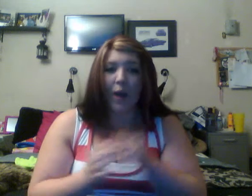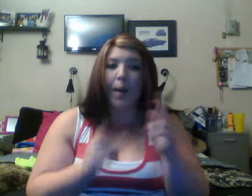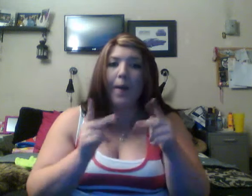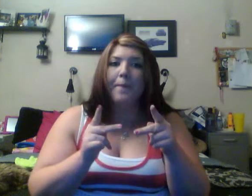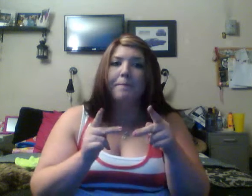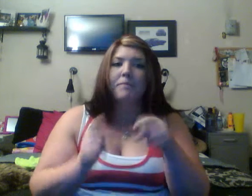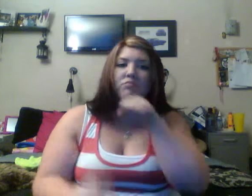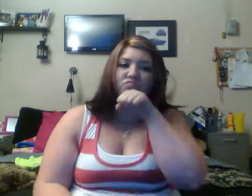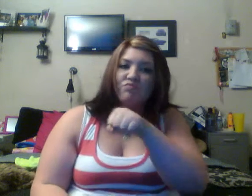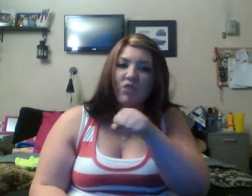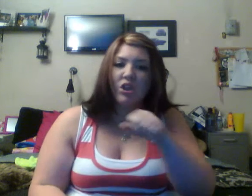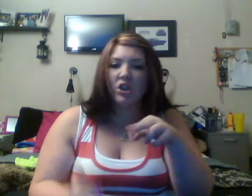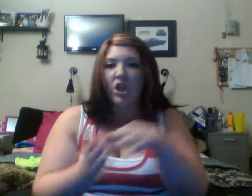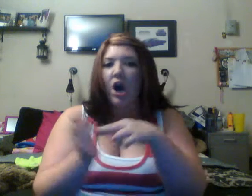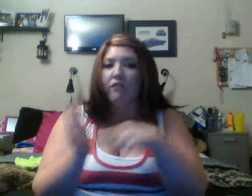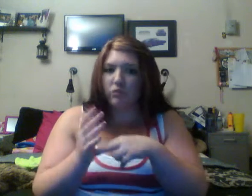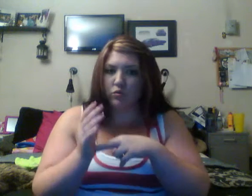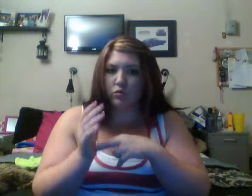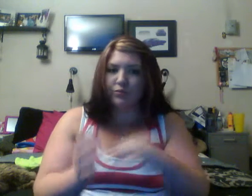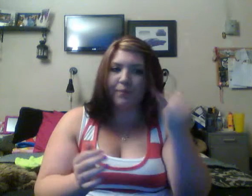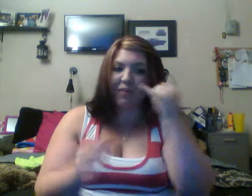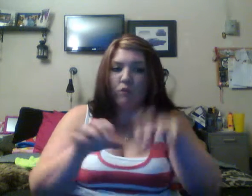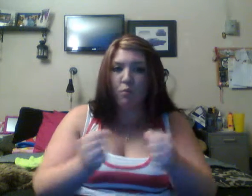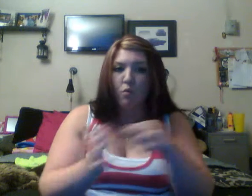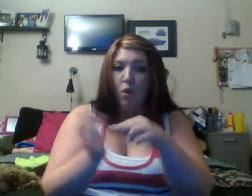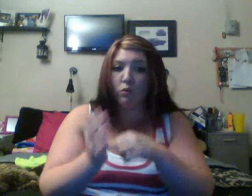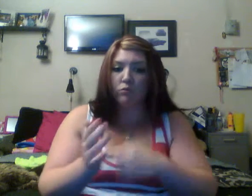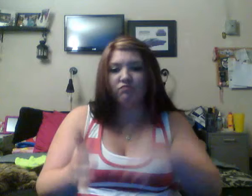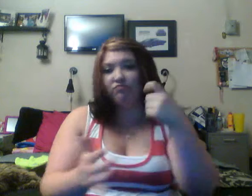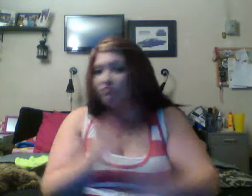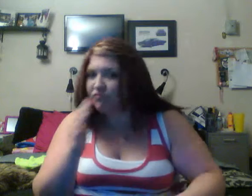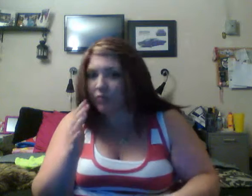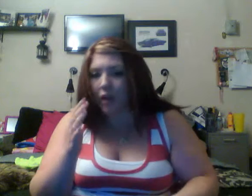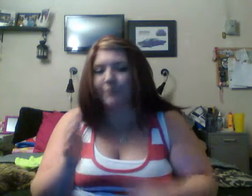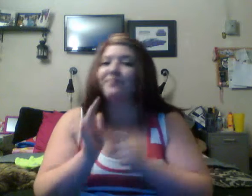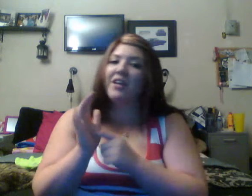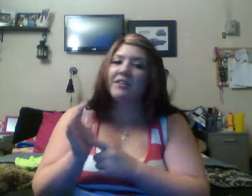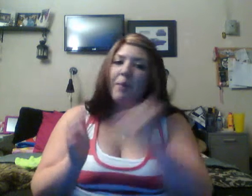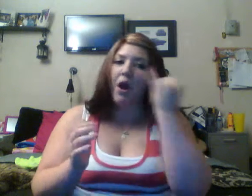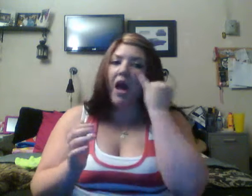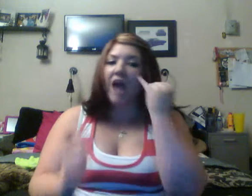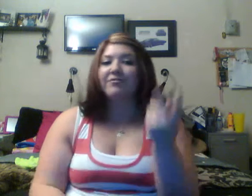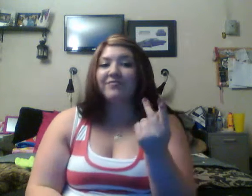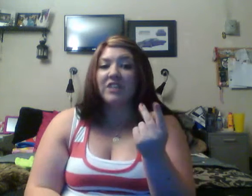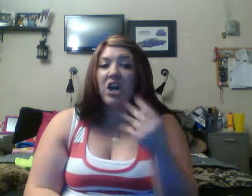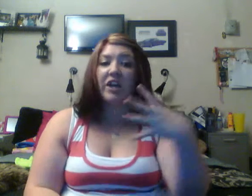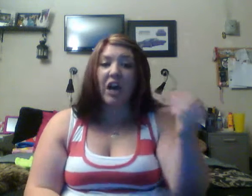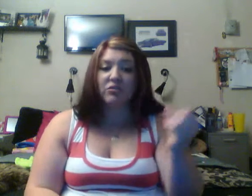were rules for everything, and if you broke them, you got fined. Let me give you some examples. If your dog was outside of your property without a muzzle,